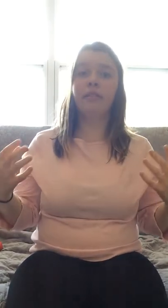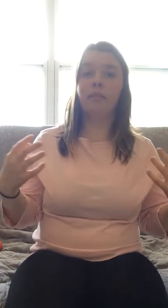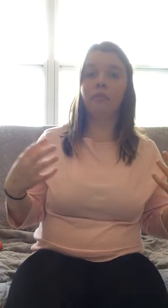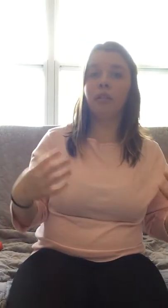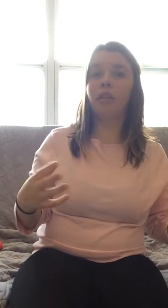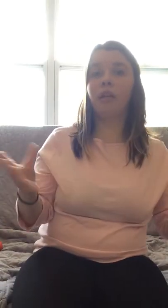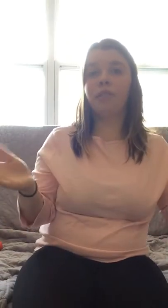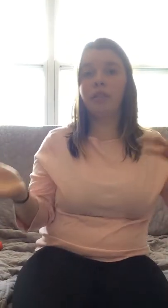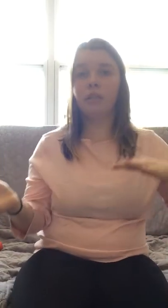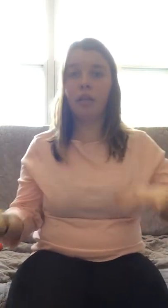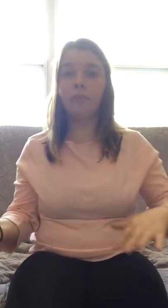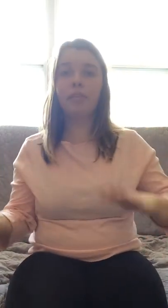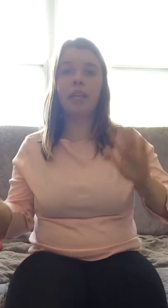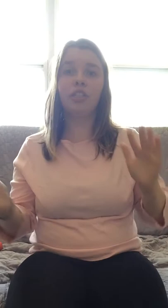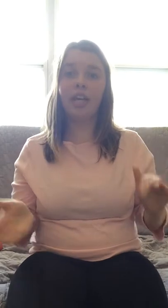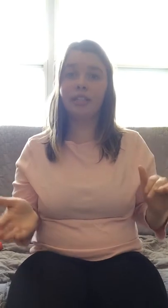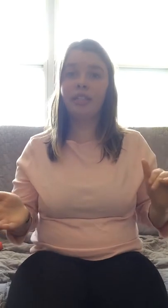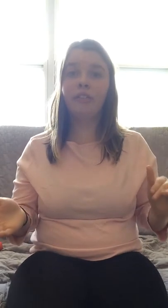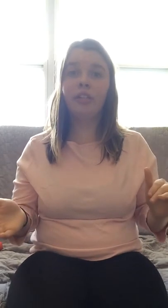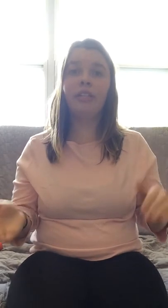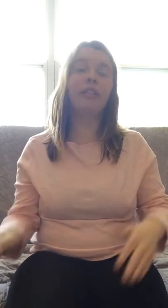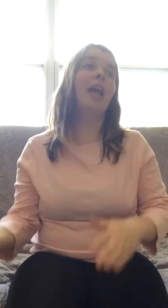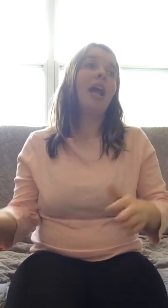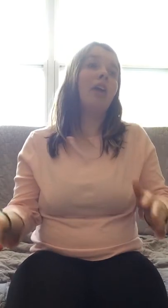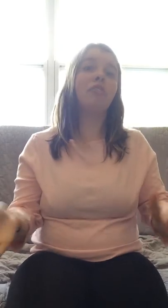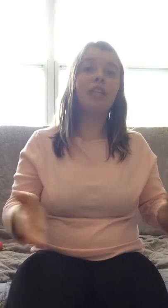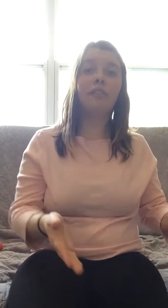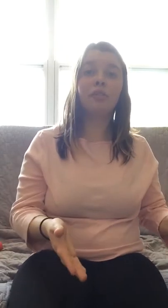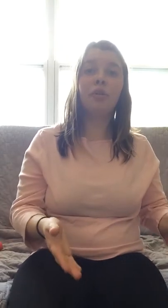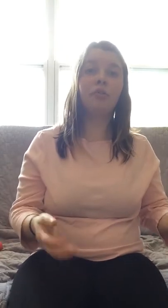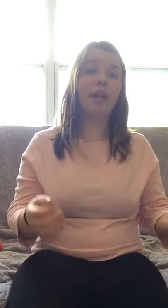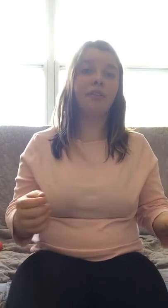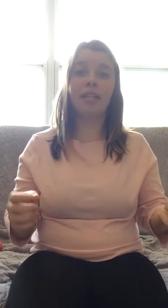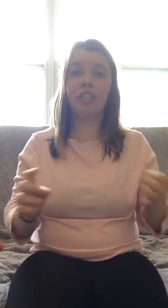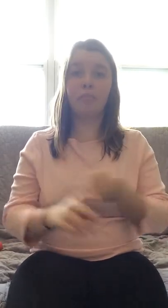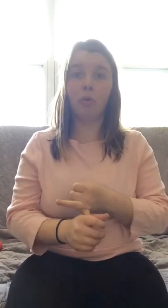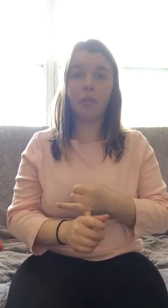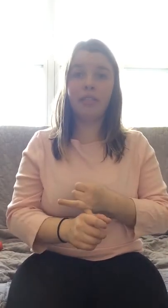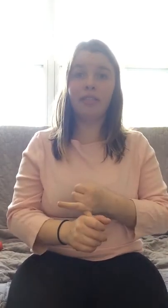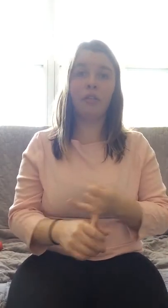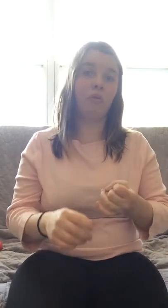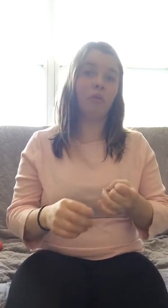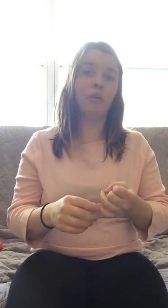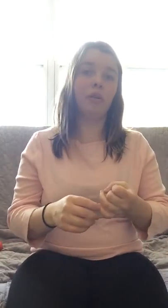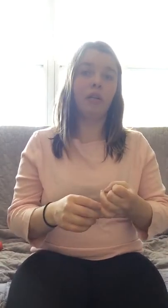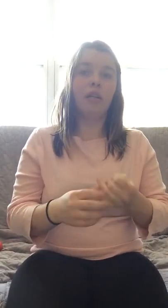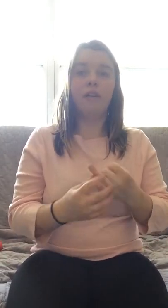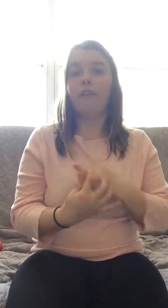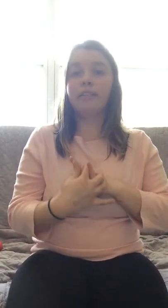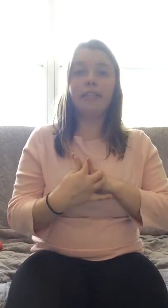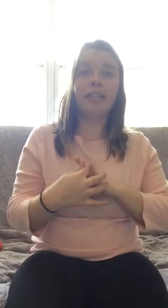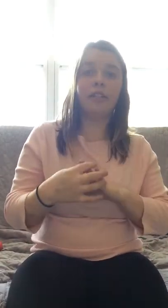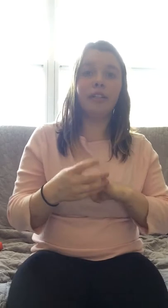some clubs slash activities outside of school, rather that's sports or volunteer like